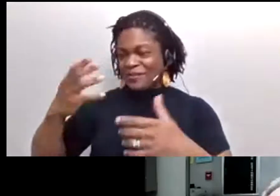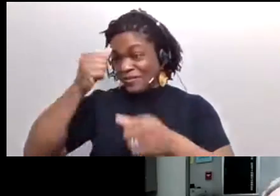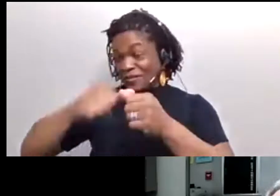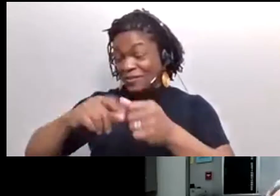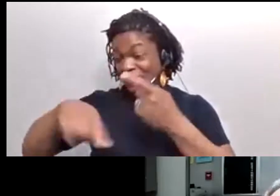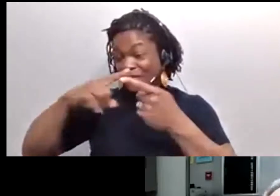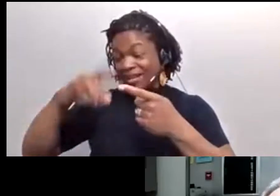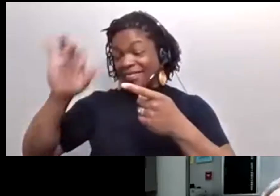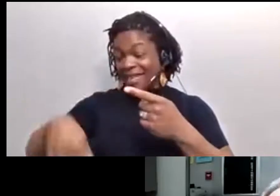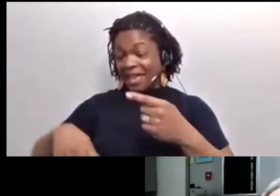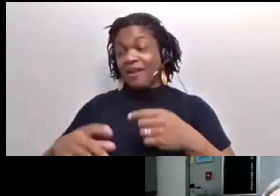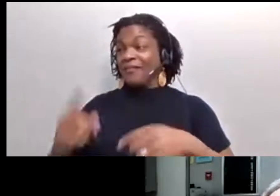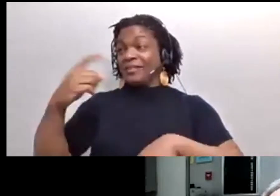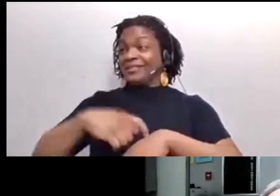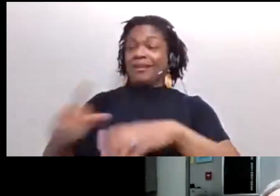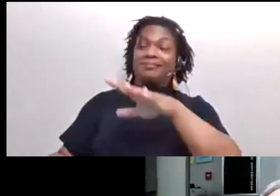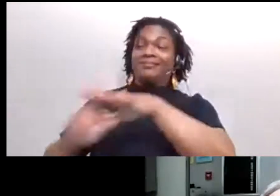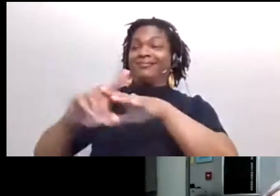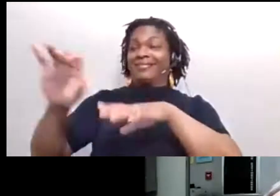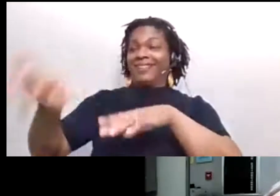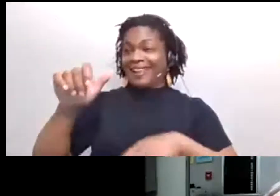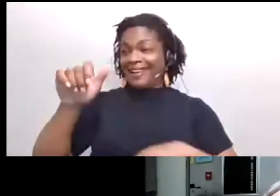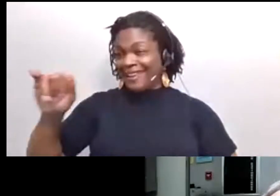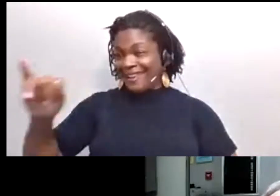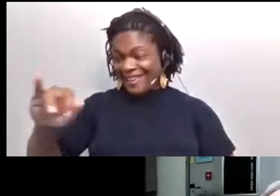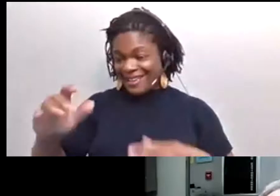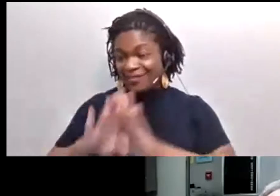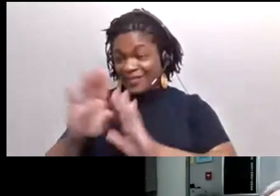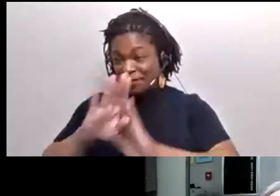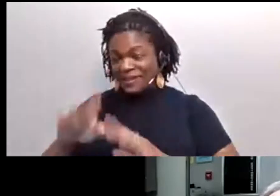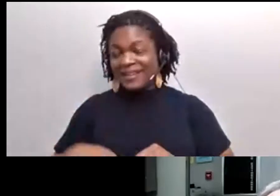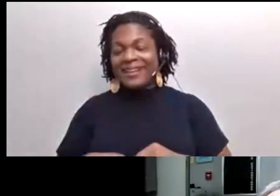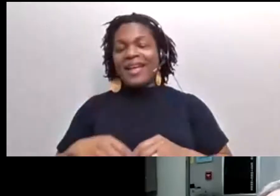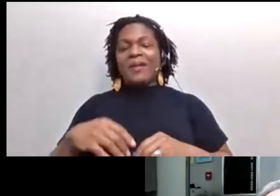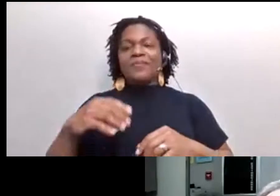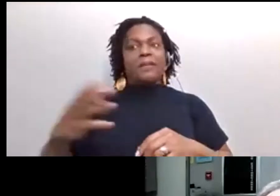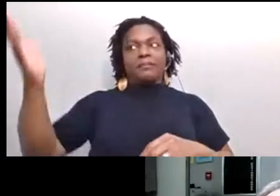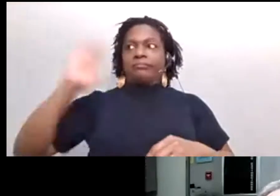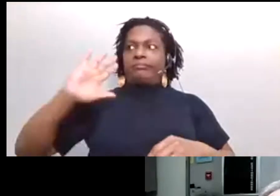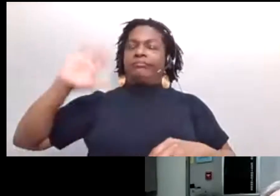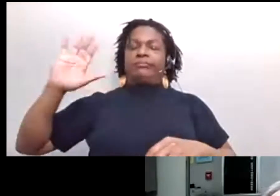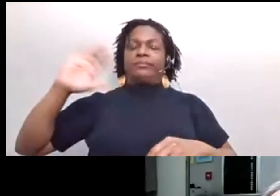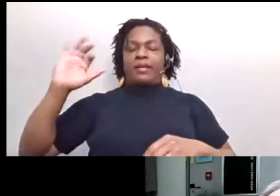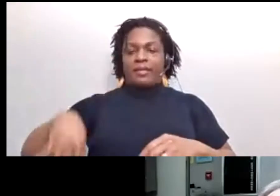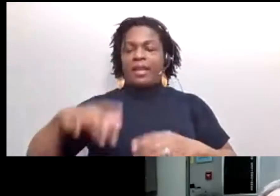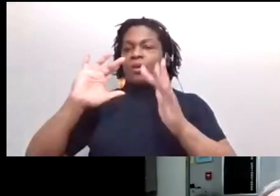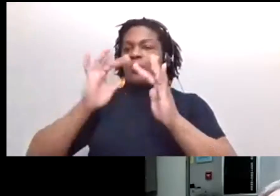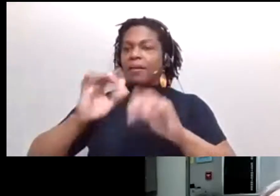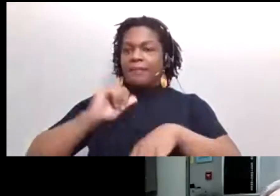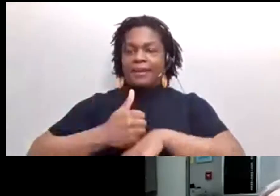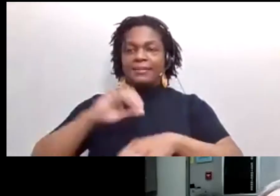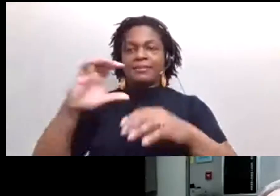a couple of examples are early on, the development of web-based communications got real excited